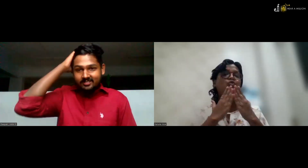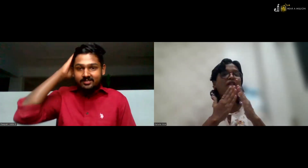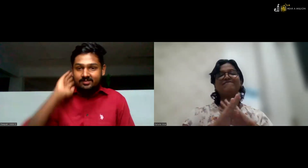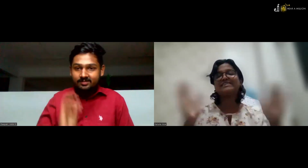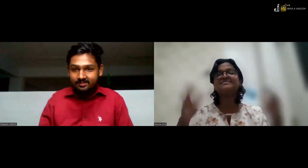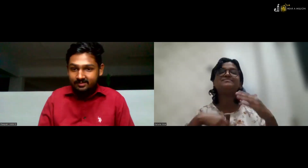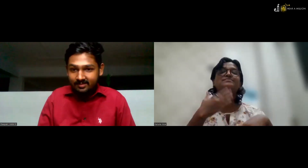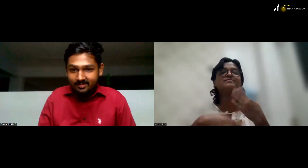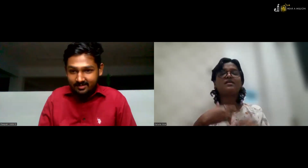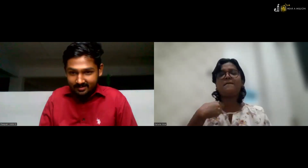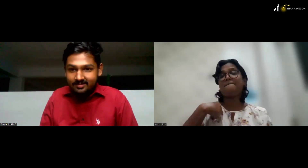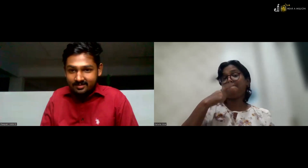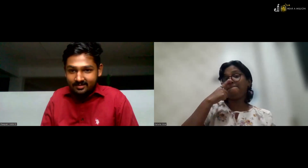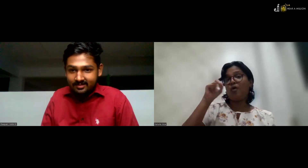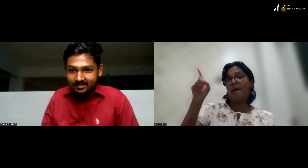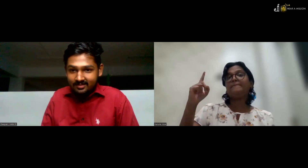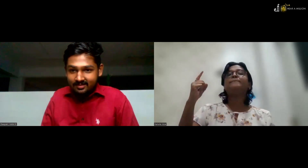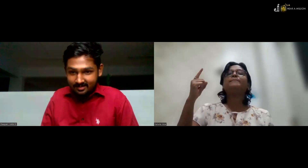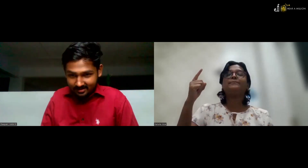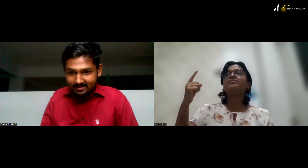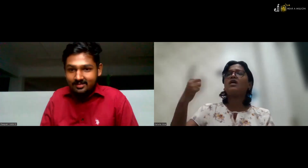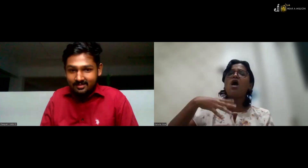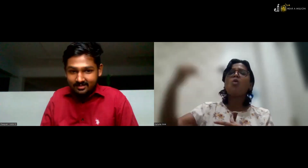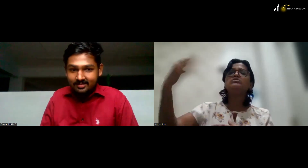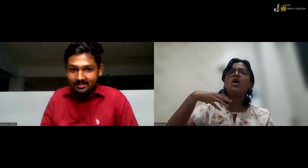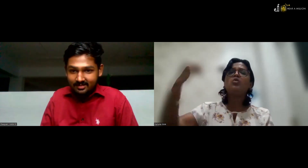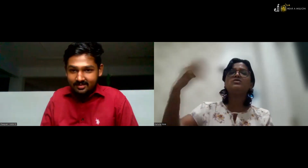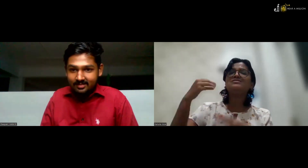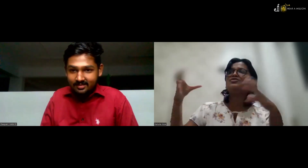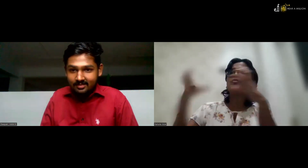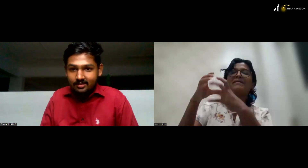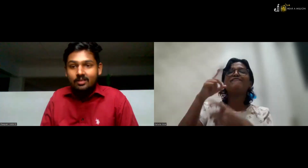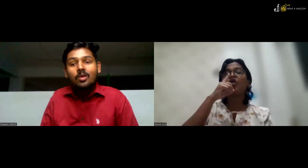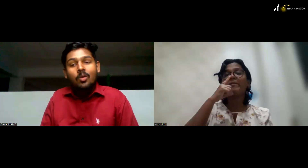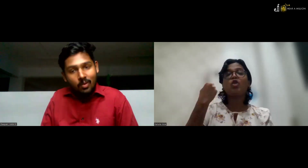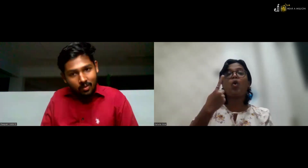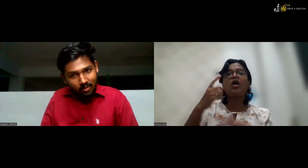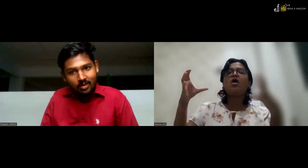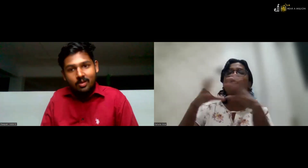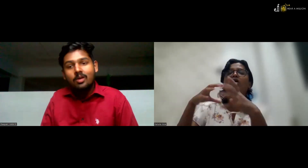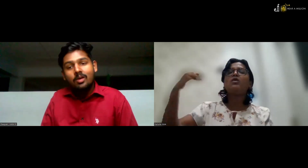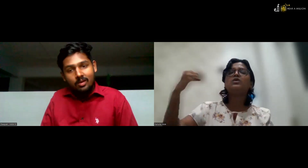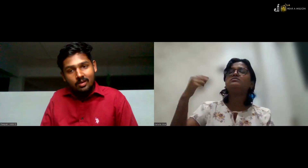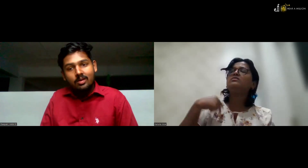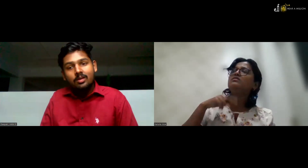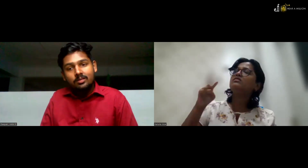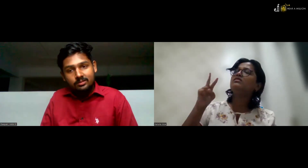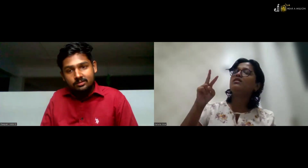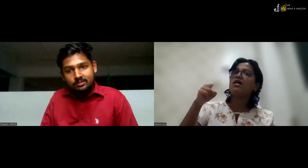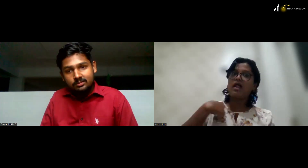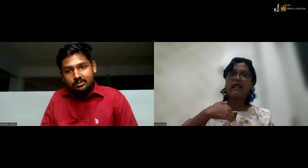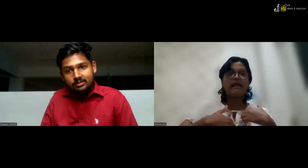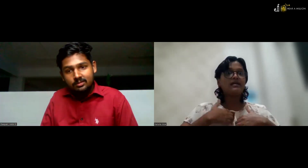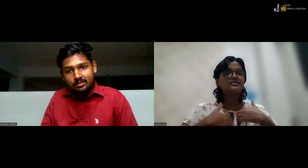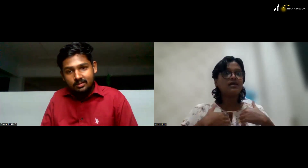traveling outside of my place, when I did my schooling, my when I see my mother, she